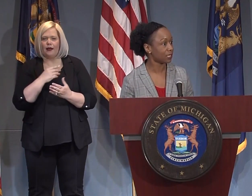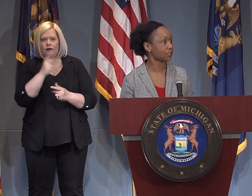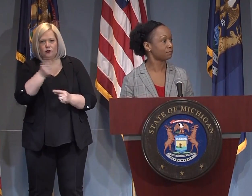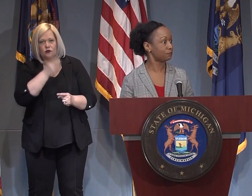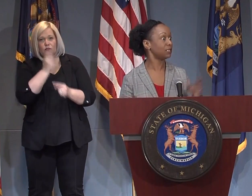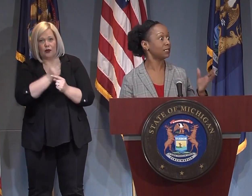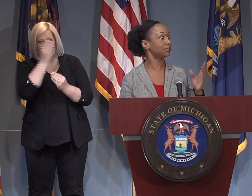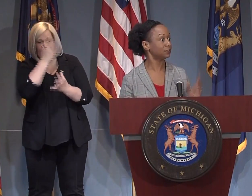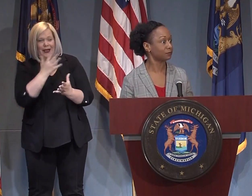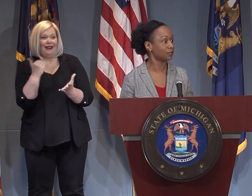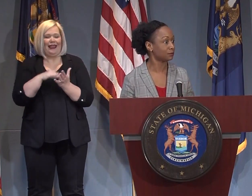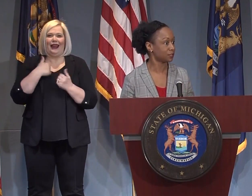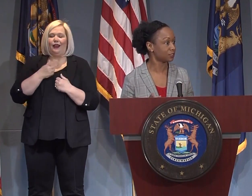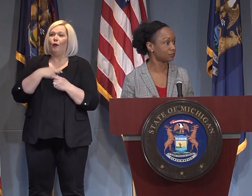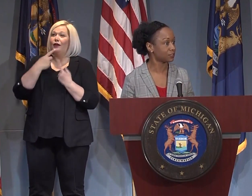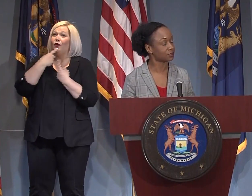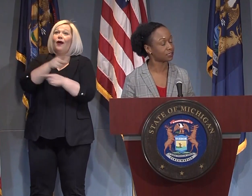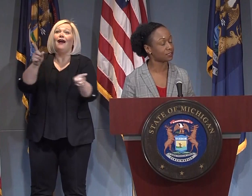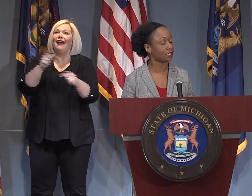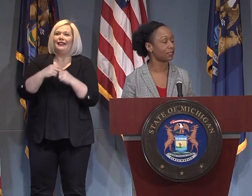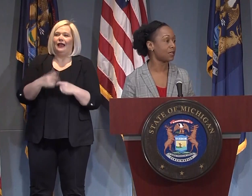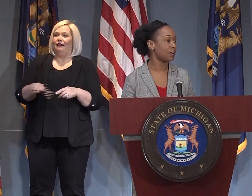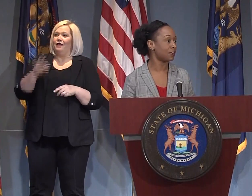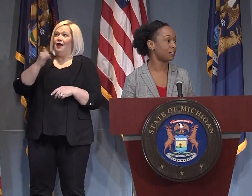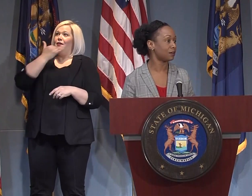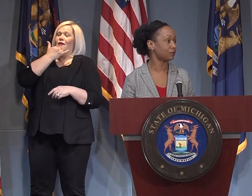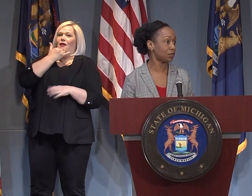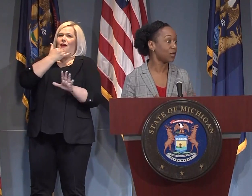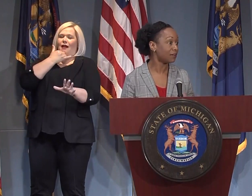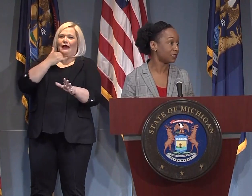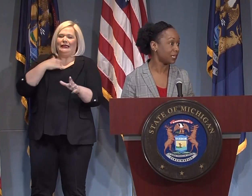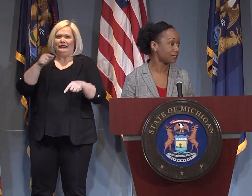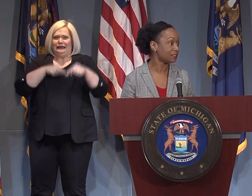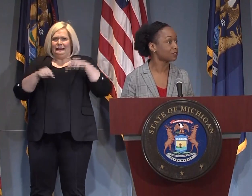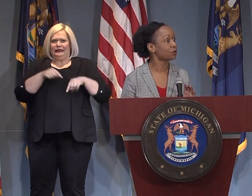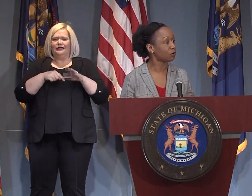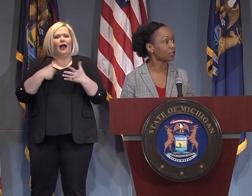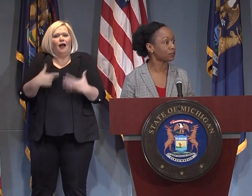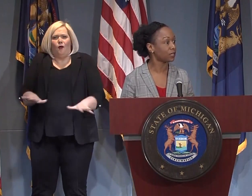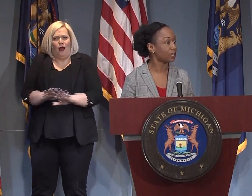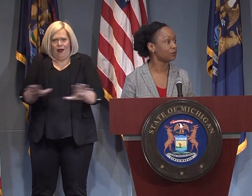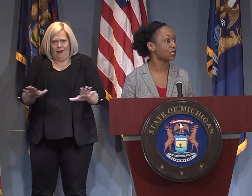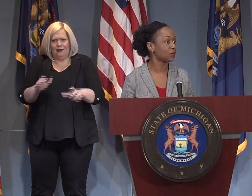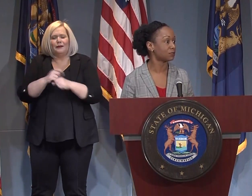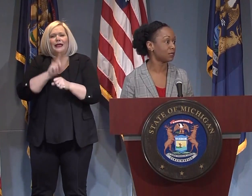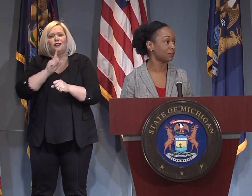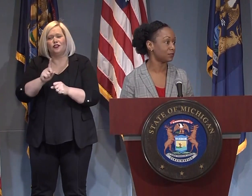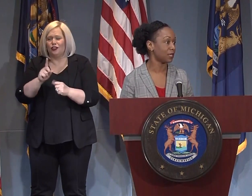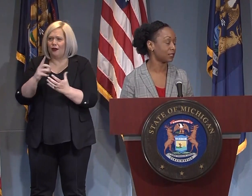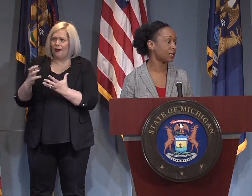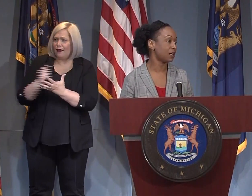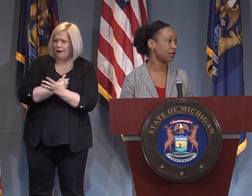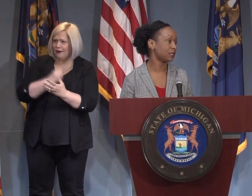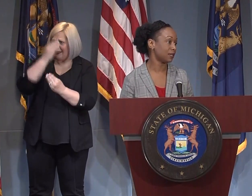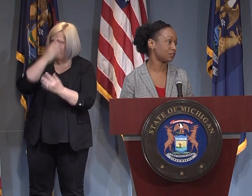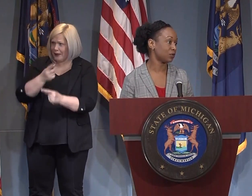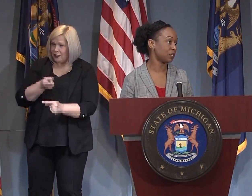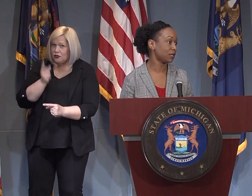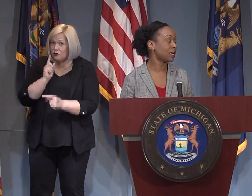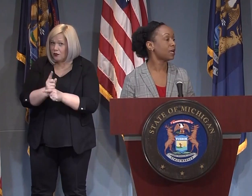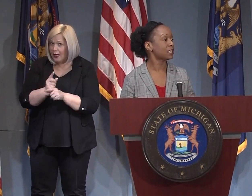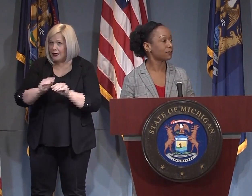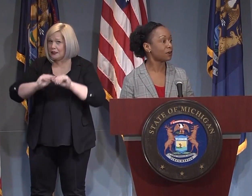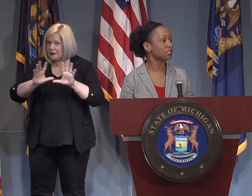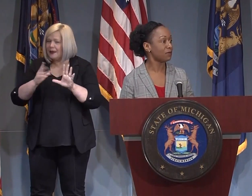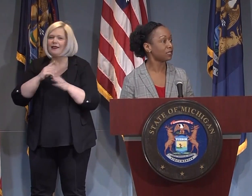wrong, right, and penalizing, potential facilities that don't have any cases. So we're working through that, and we expect to be able to do that next